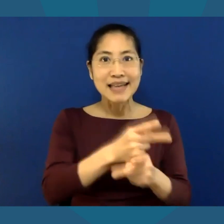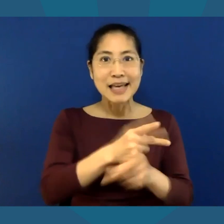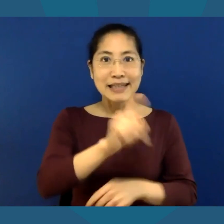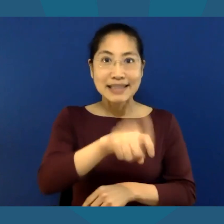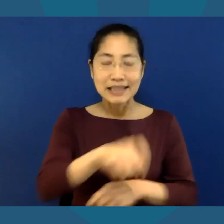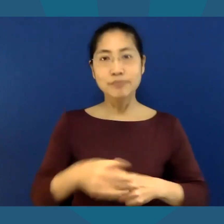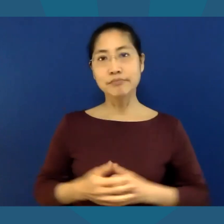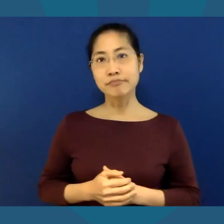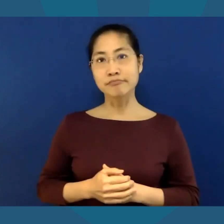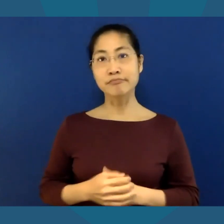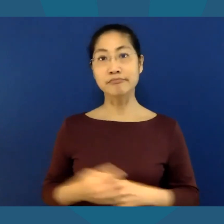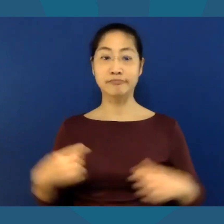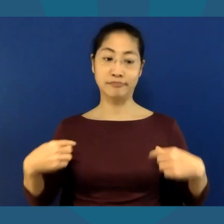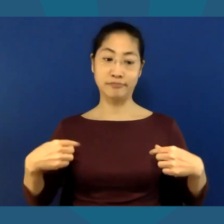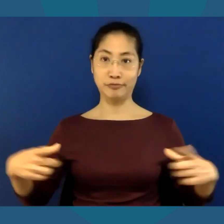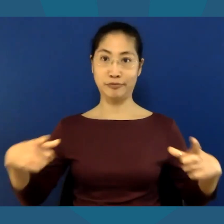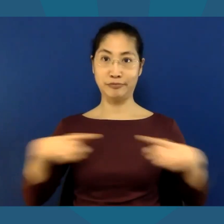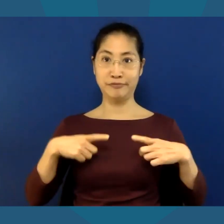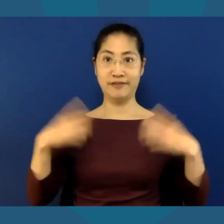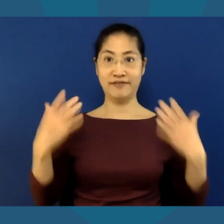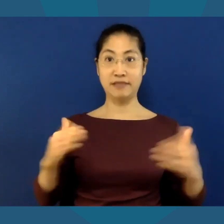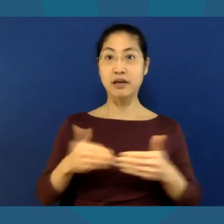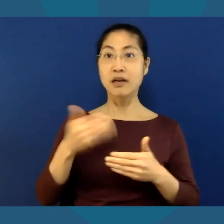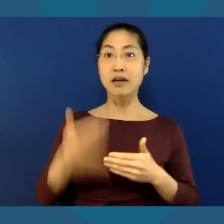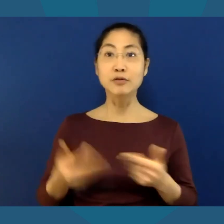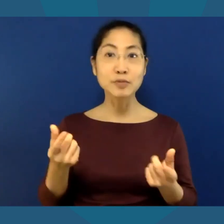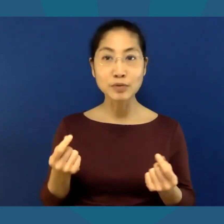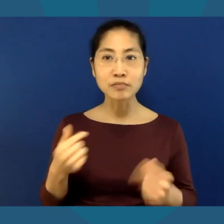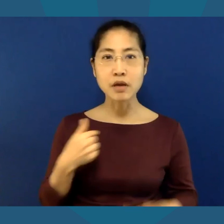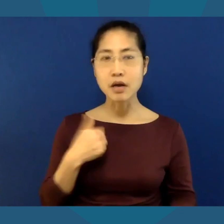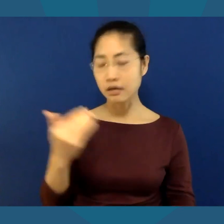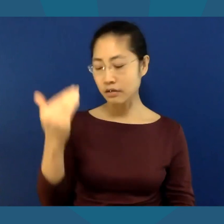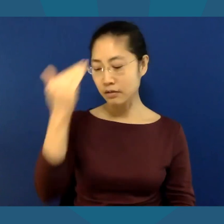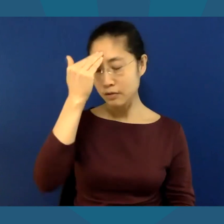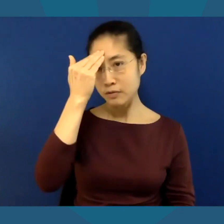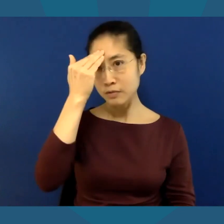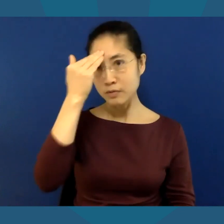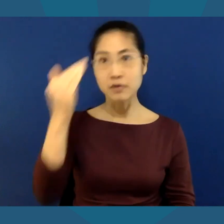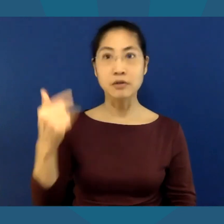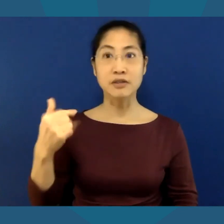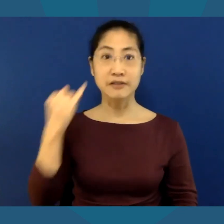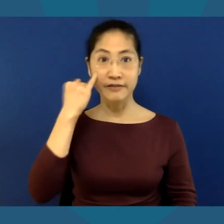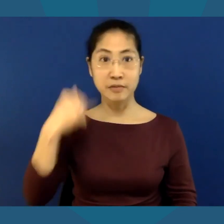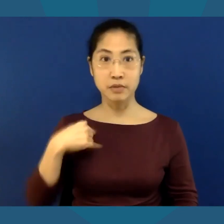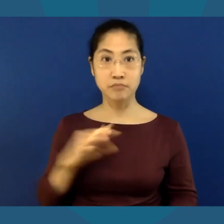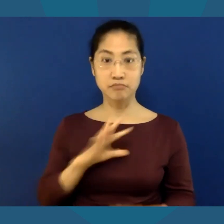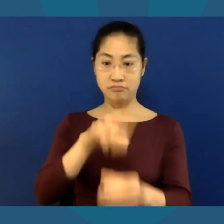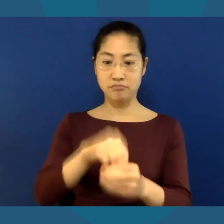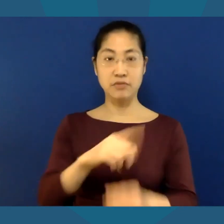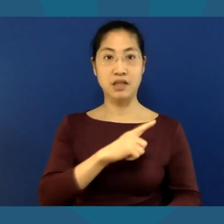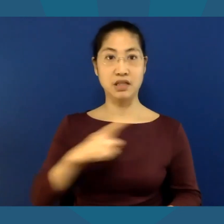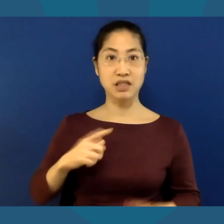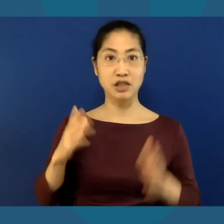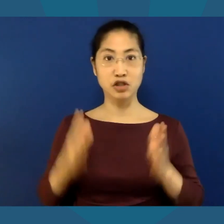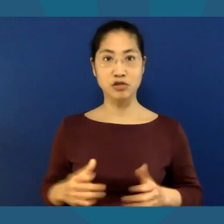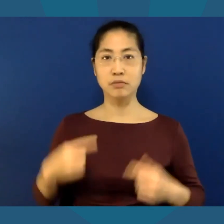needed. After I retired, I knew that as a state legislator, I could still